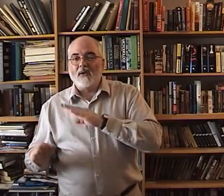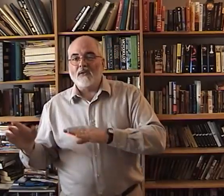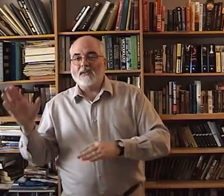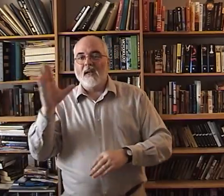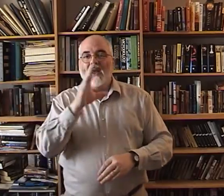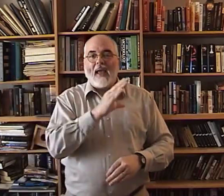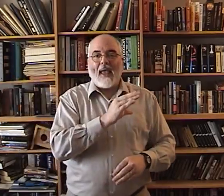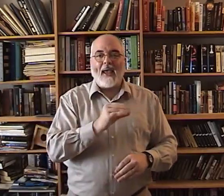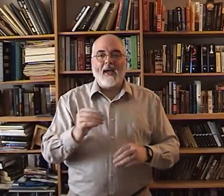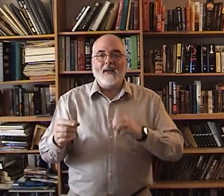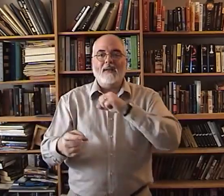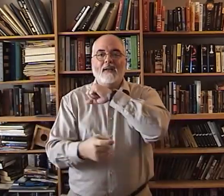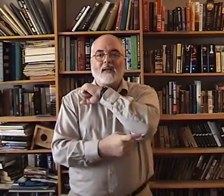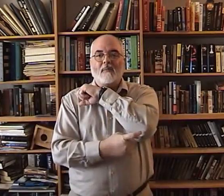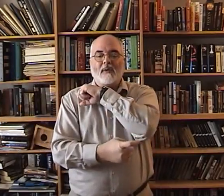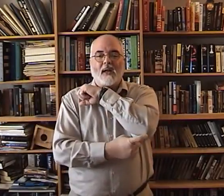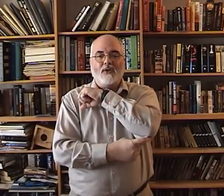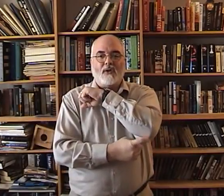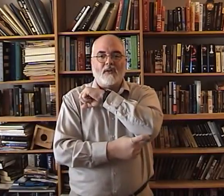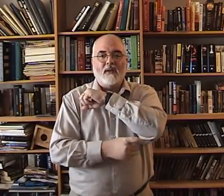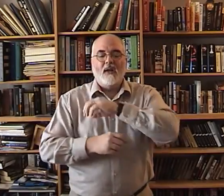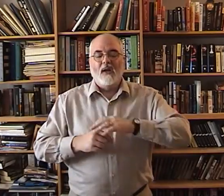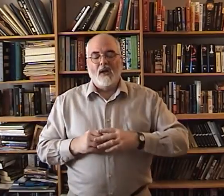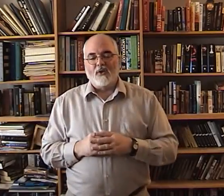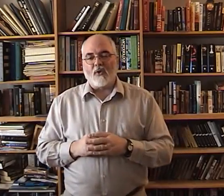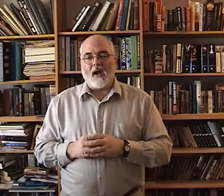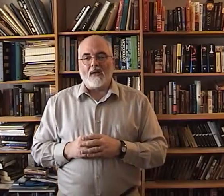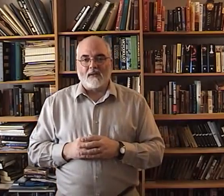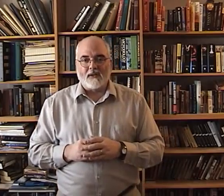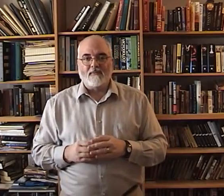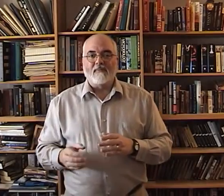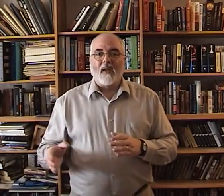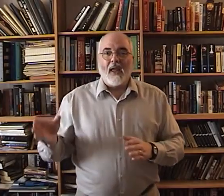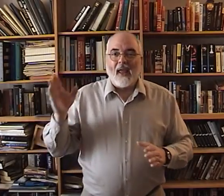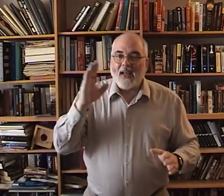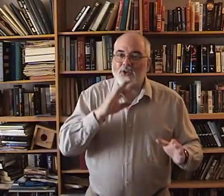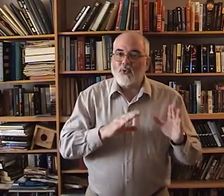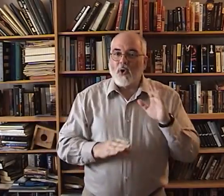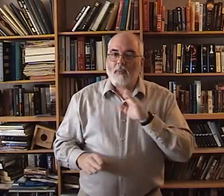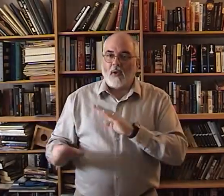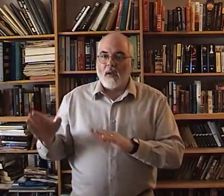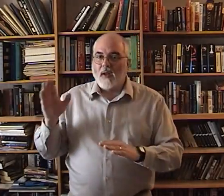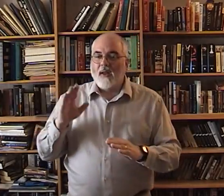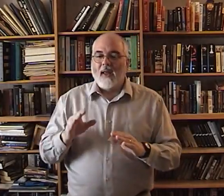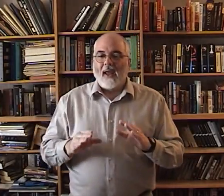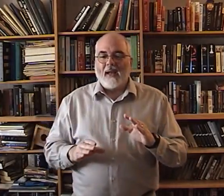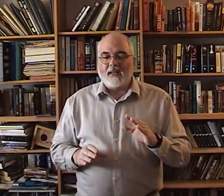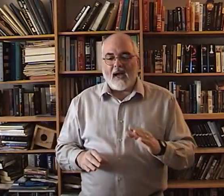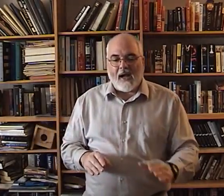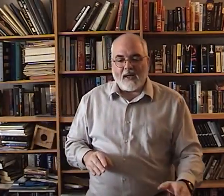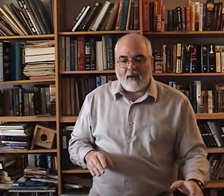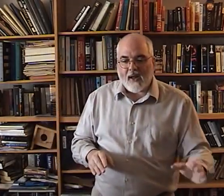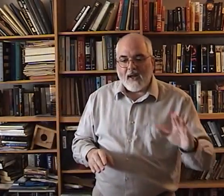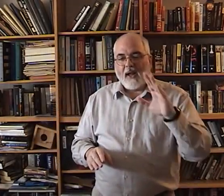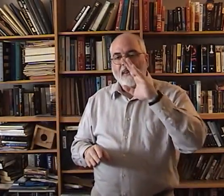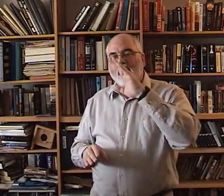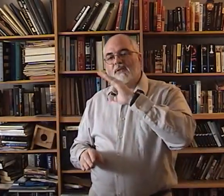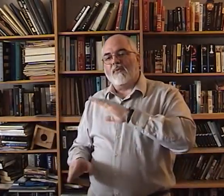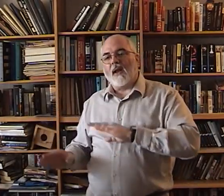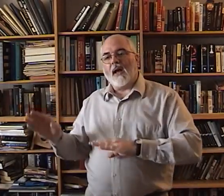trials and temptation. Trials is trouble. And it's kind of like things flying